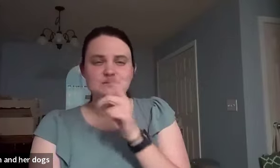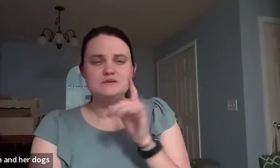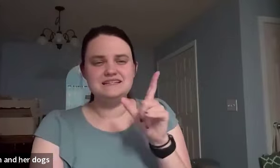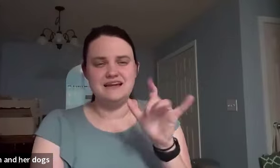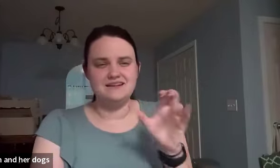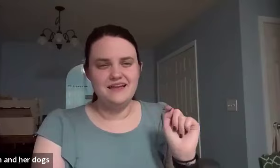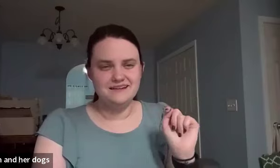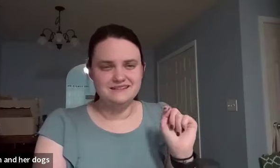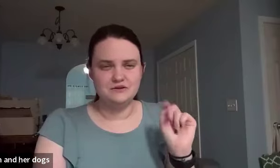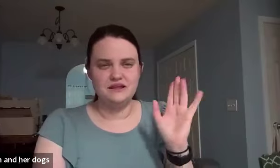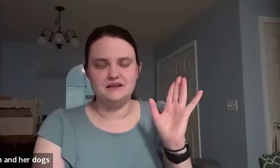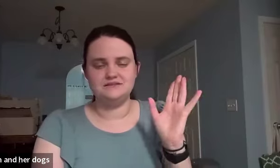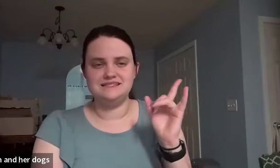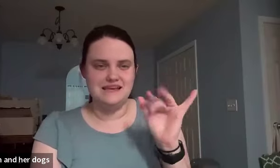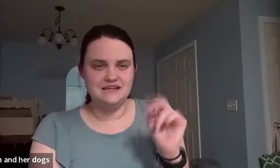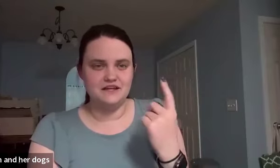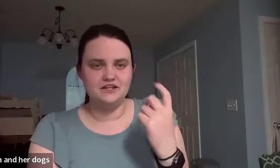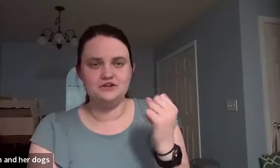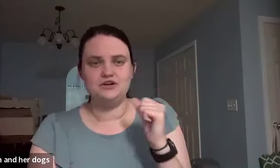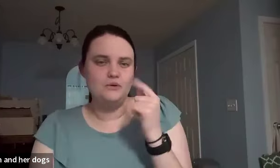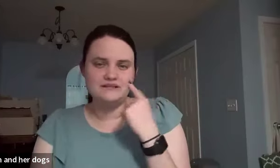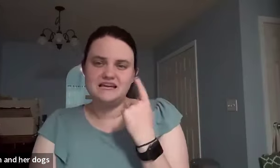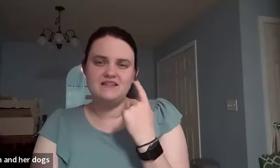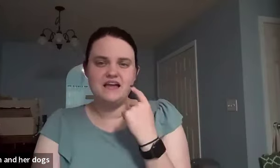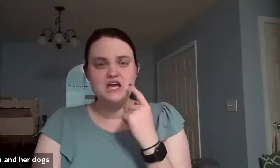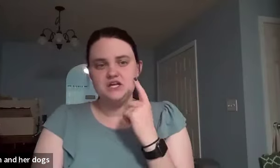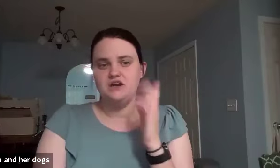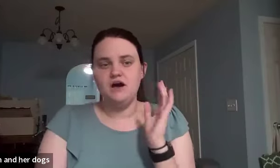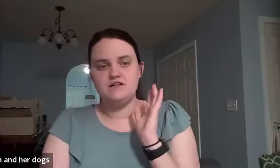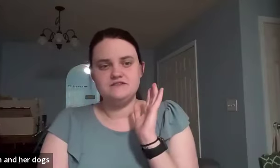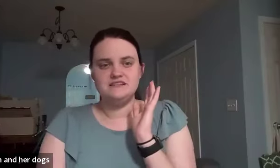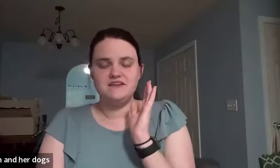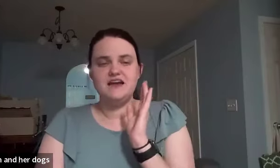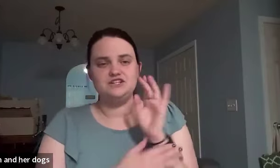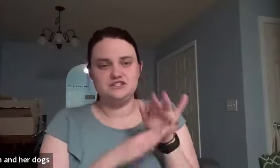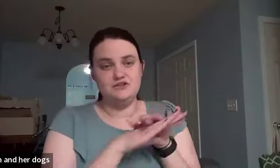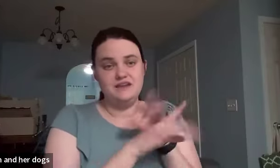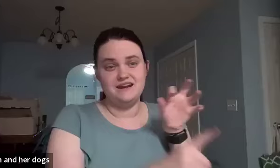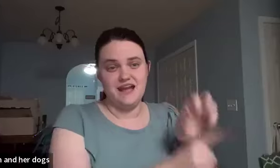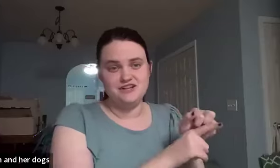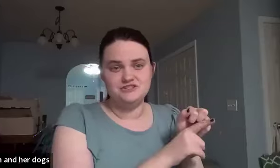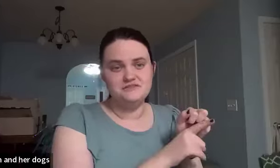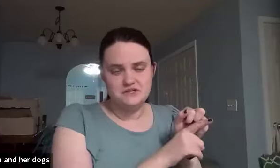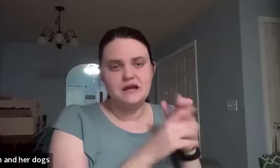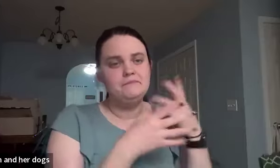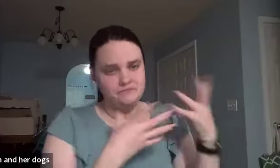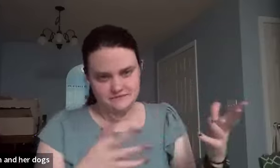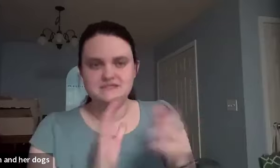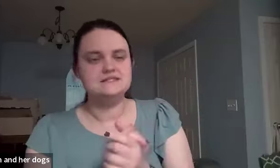It's almost like dialects or like slang. Like, you don't always say like y'all or things like that. And then you slowly kind of catch yourself doing it. It's the